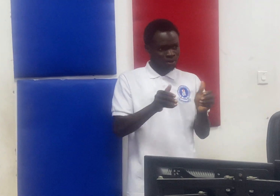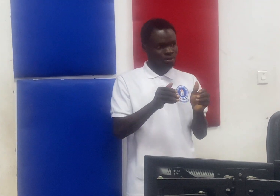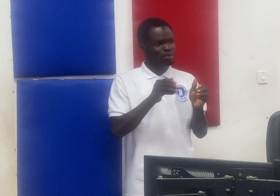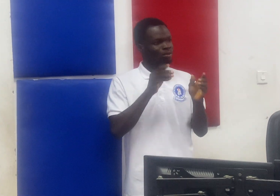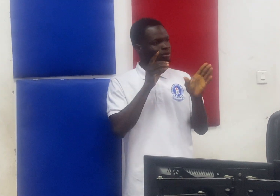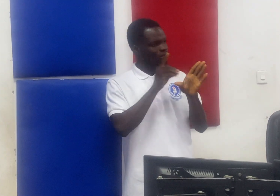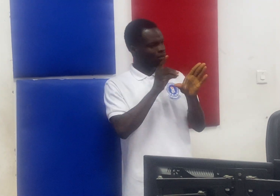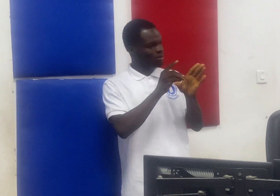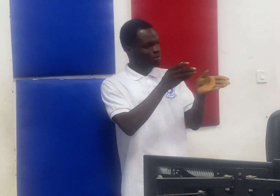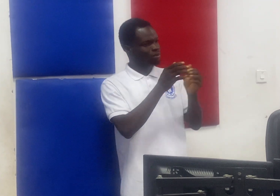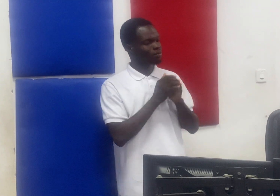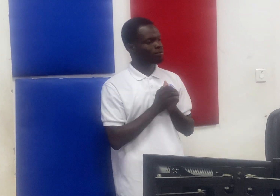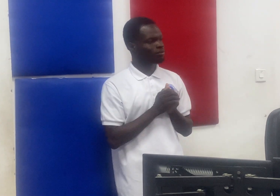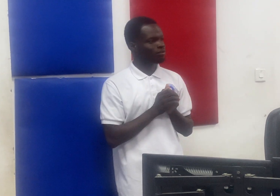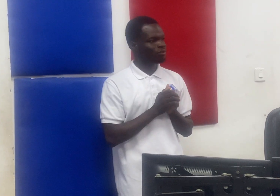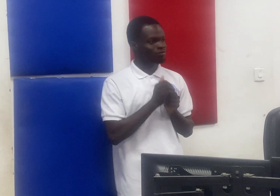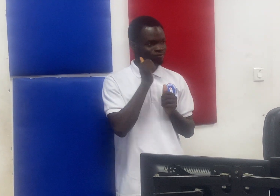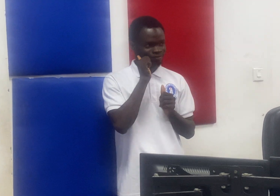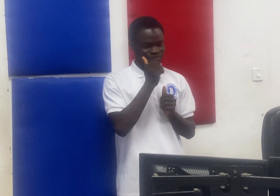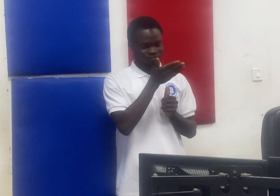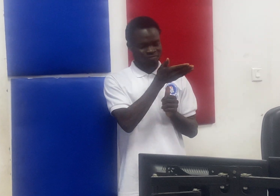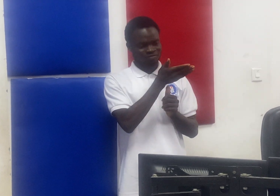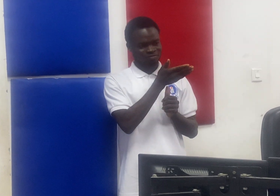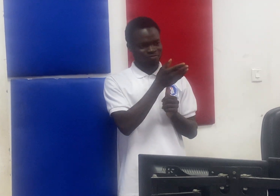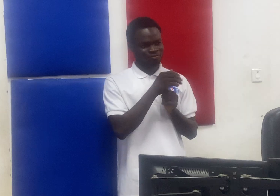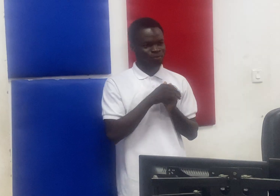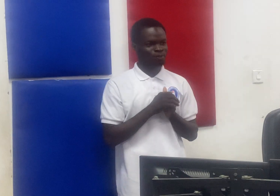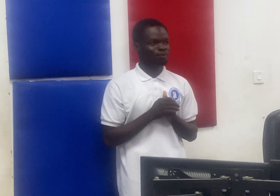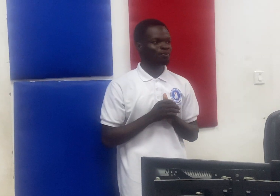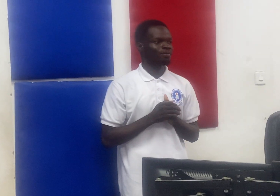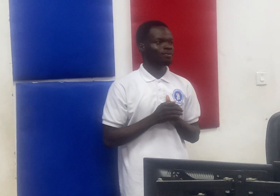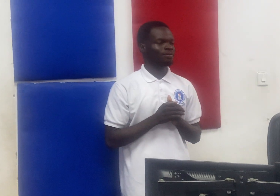Mrs. Millicent, can you hear from you? Okay, thank you.